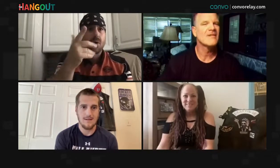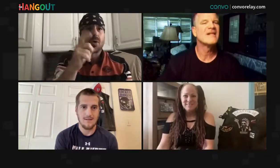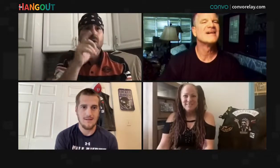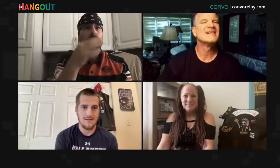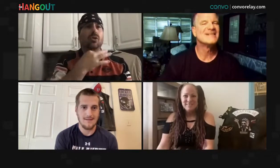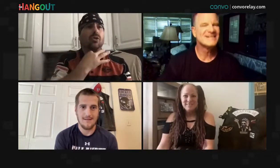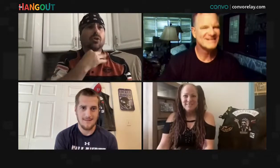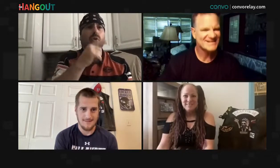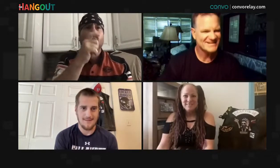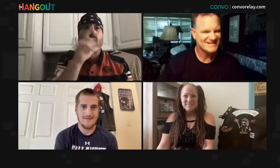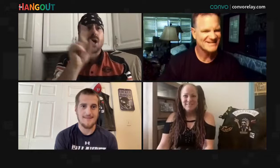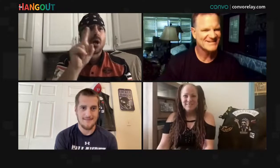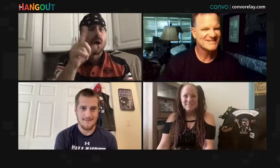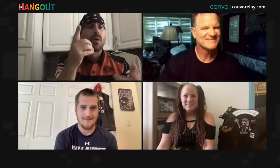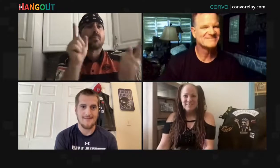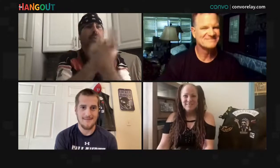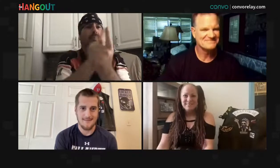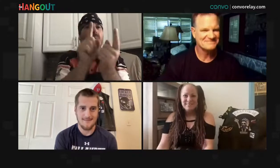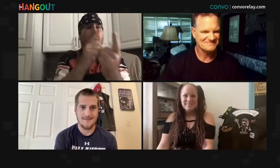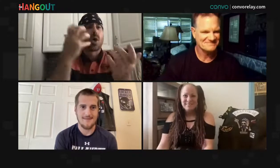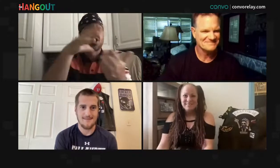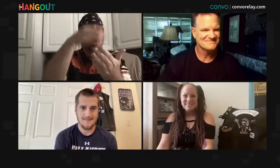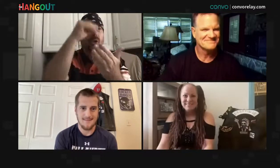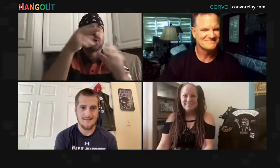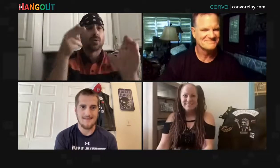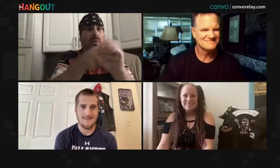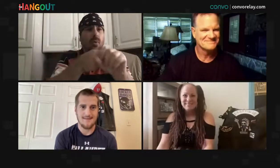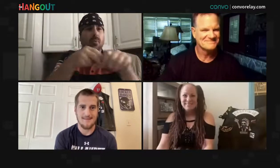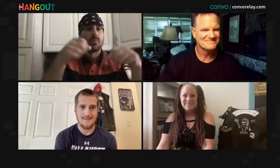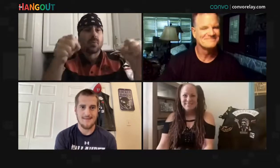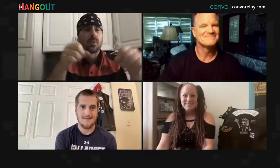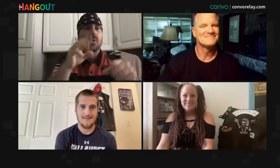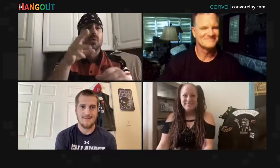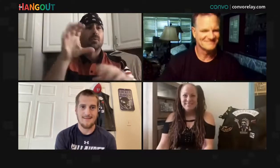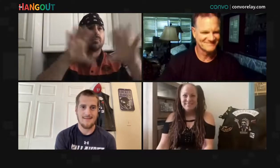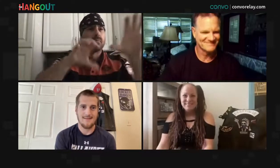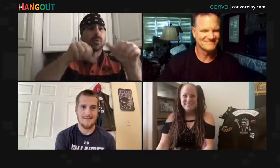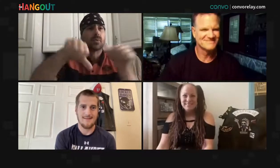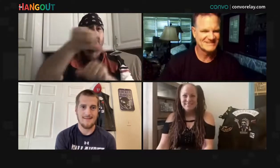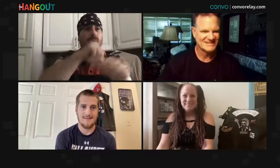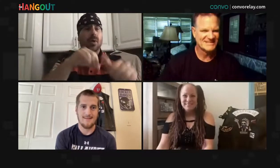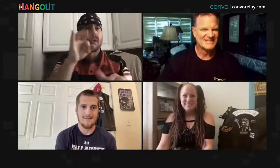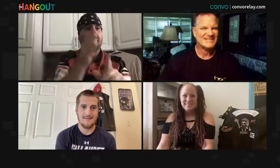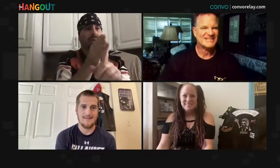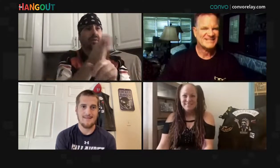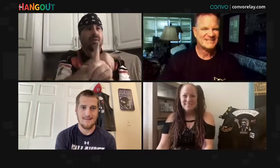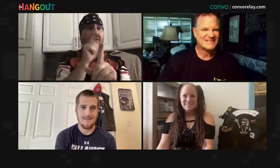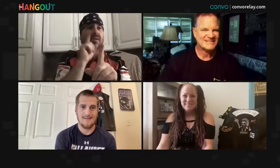they don't know who you are, they're curious on where you are, and they meet and want to learn to join the biker